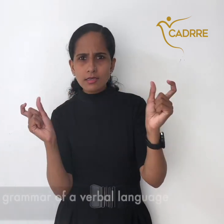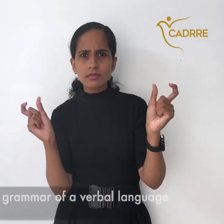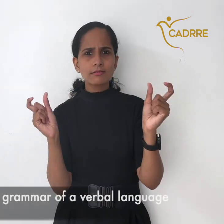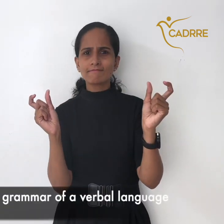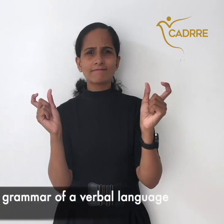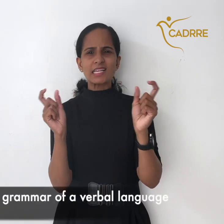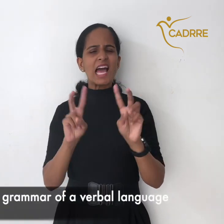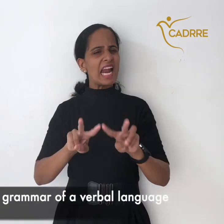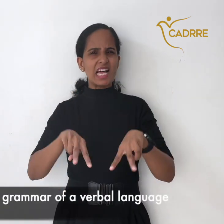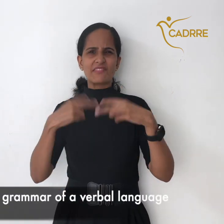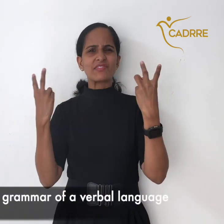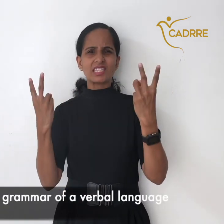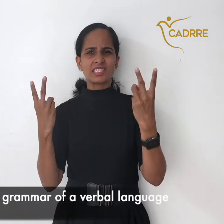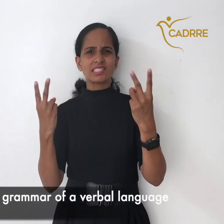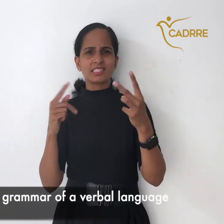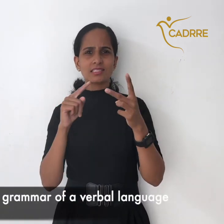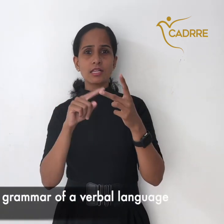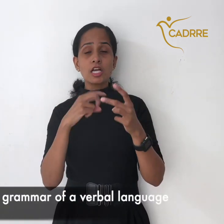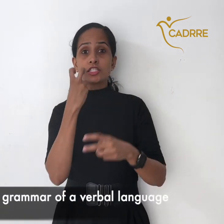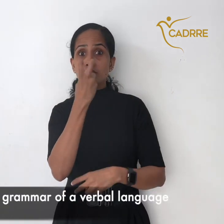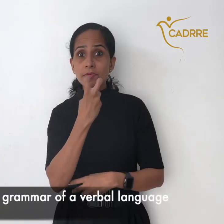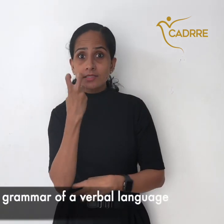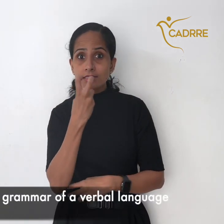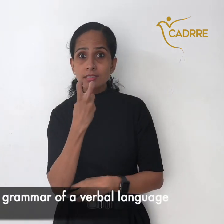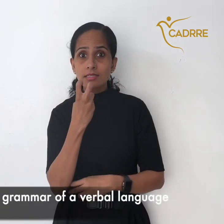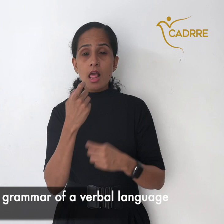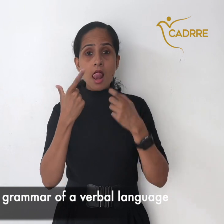is different from the grammar of a verbal language.